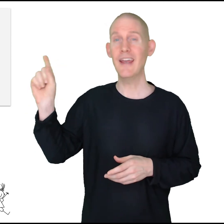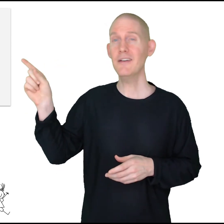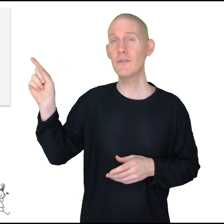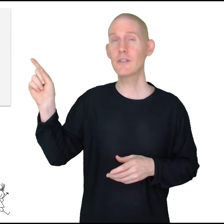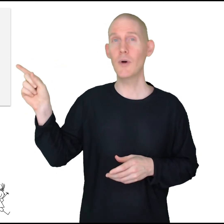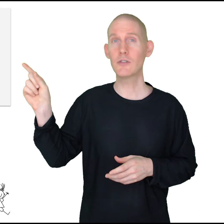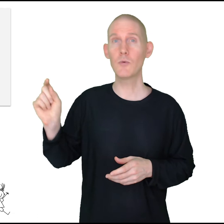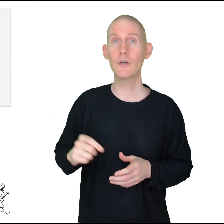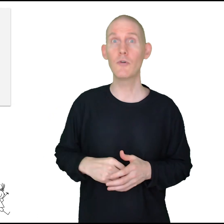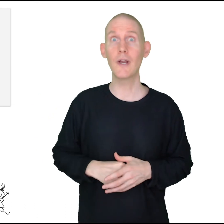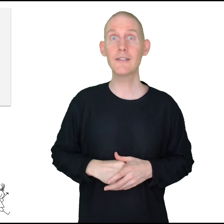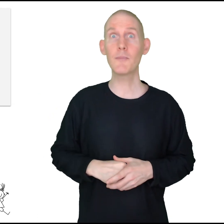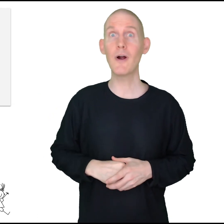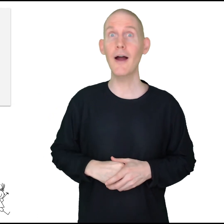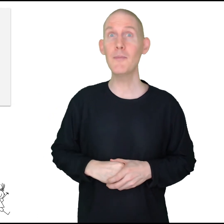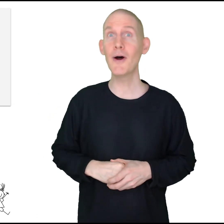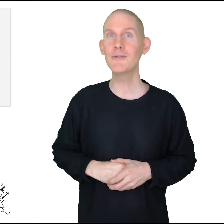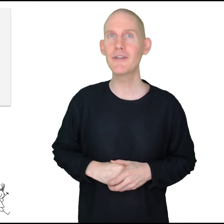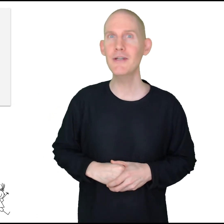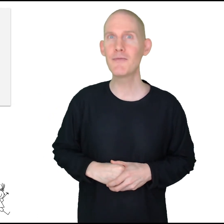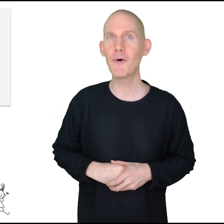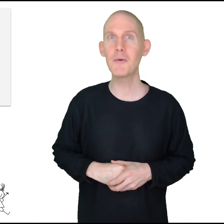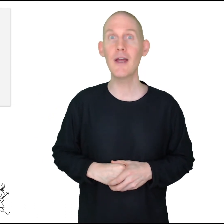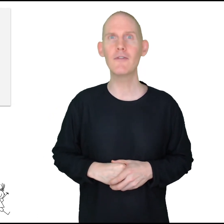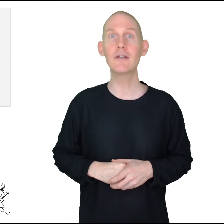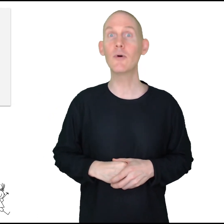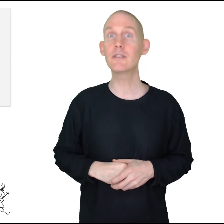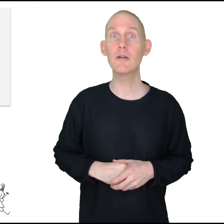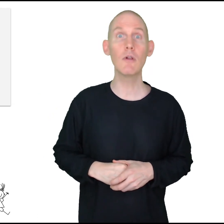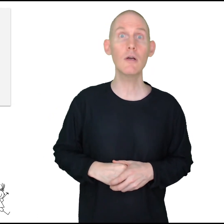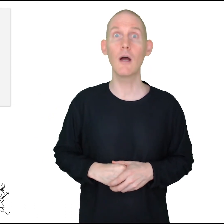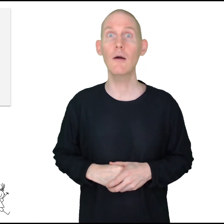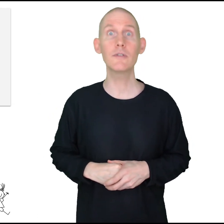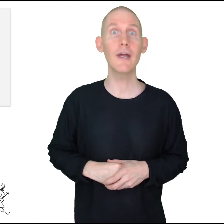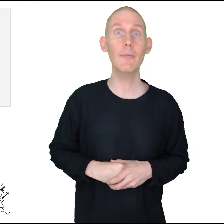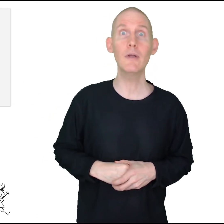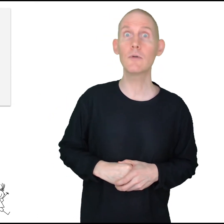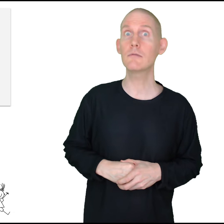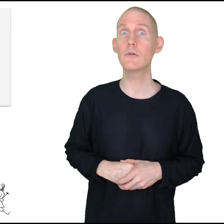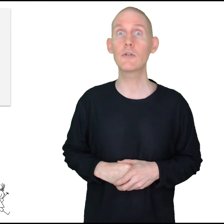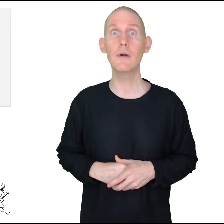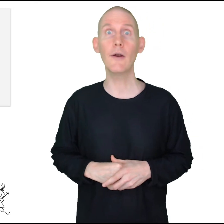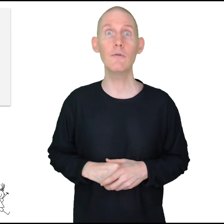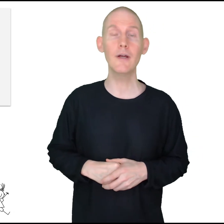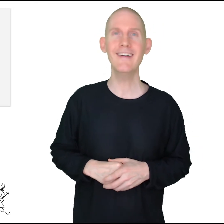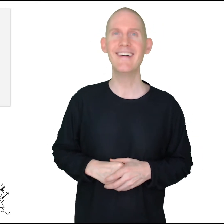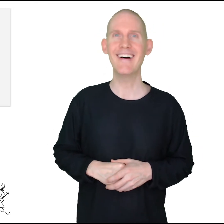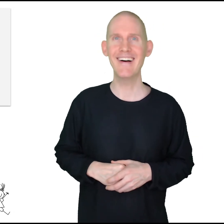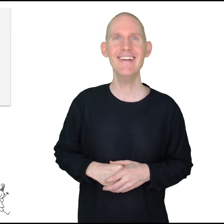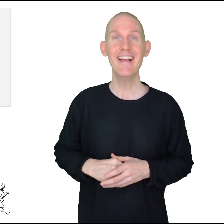this question, we're going to raise up our eyebrows, lean forward, have an inquisitive look. What's happening? What's going on over there?